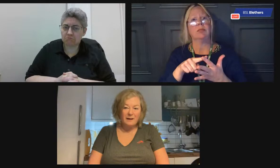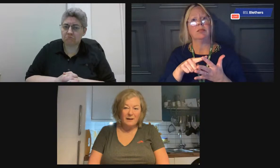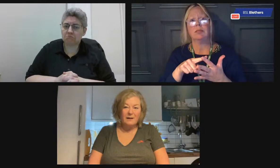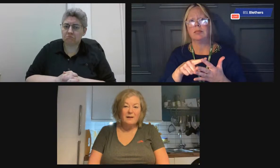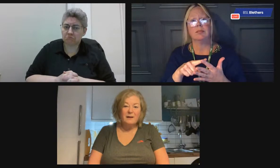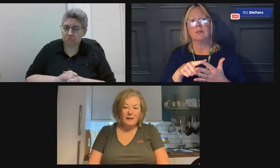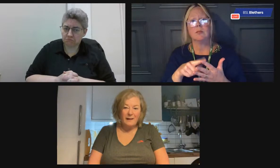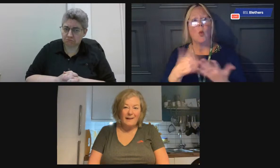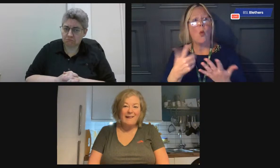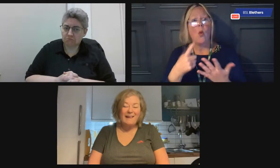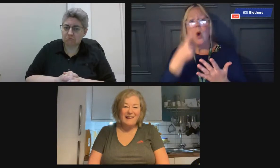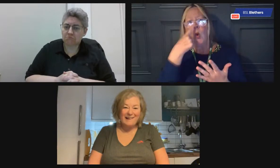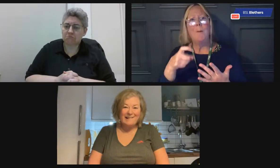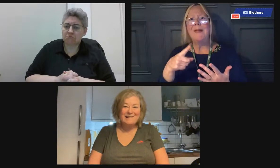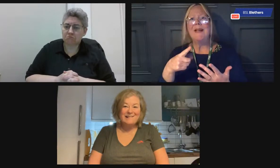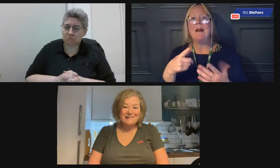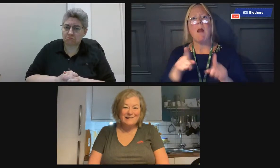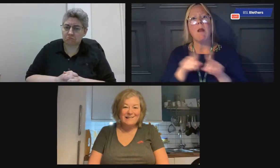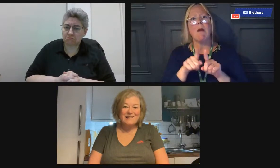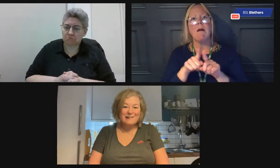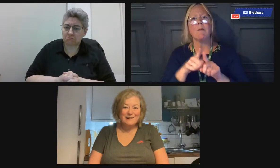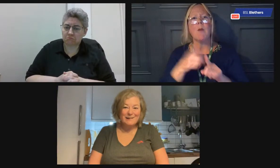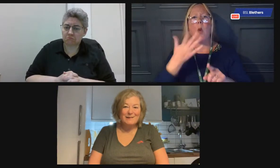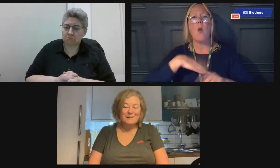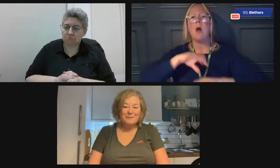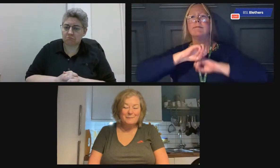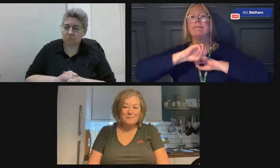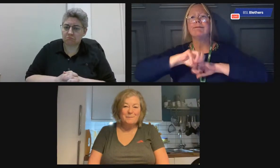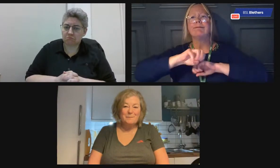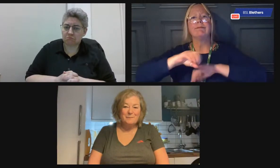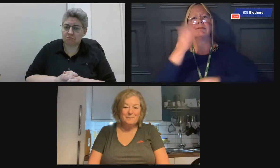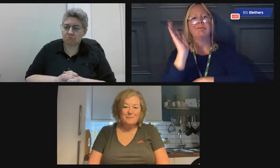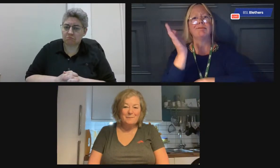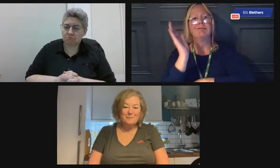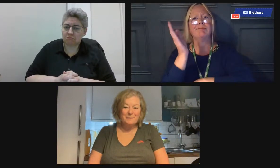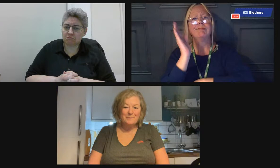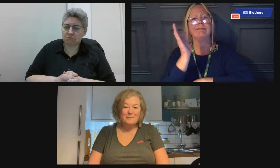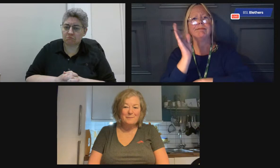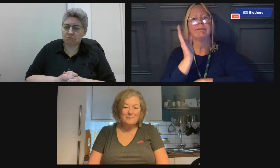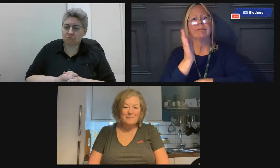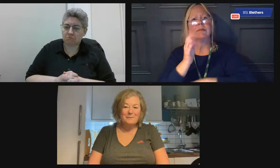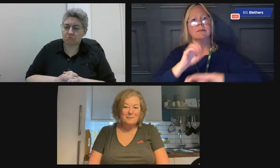providing one-to-one emotional support, or it could be